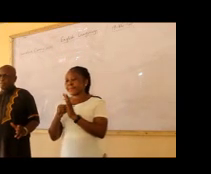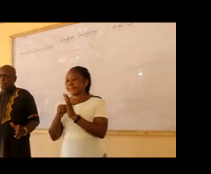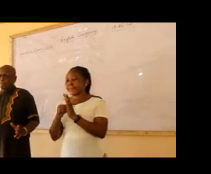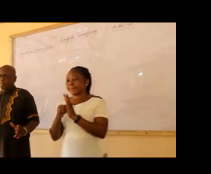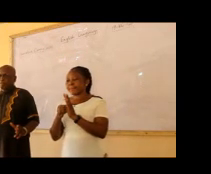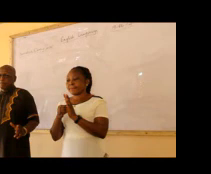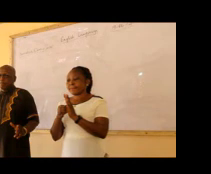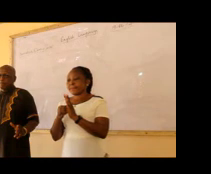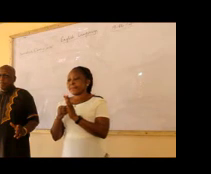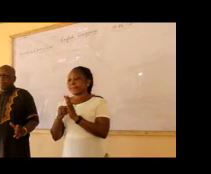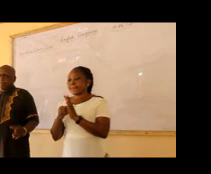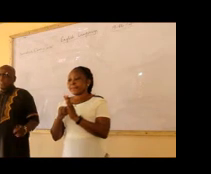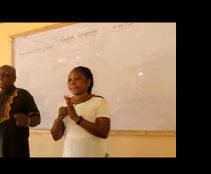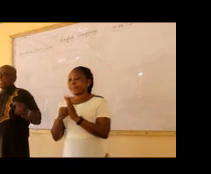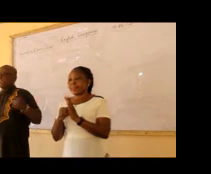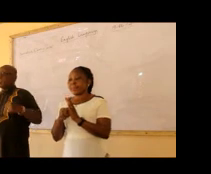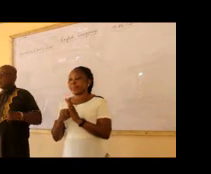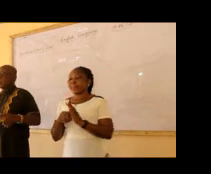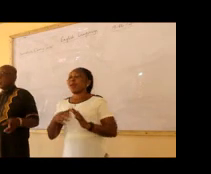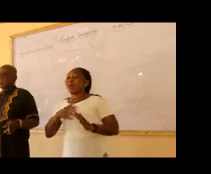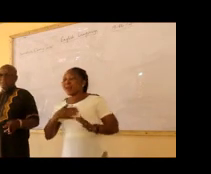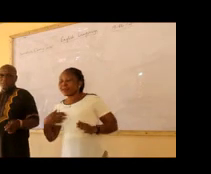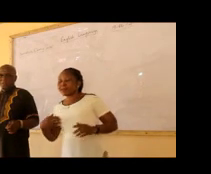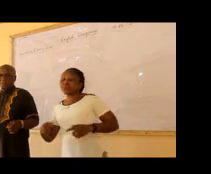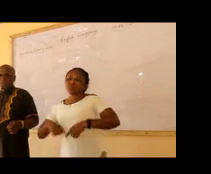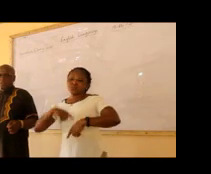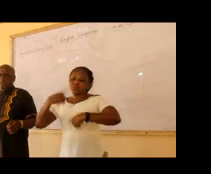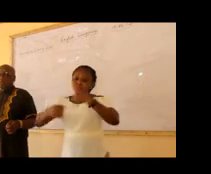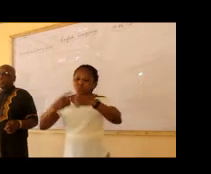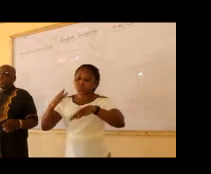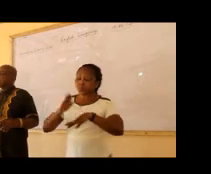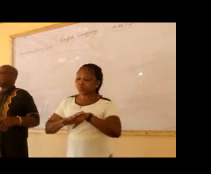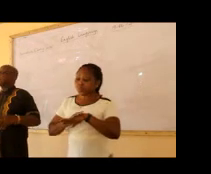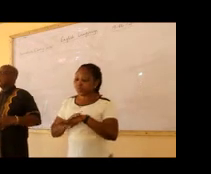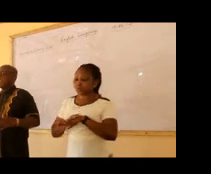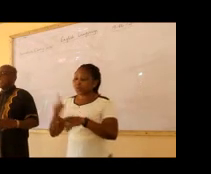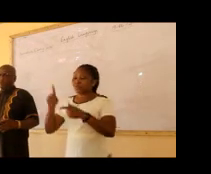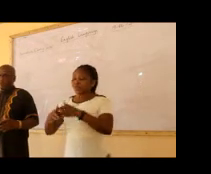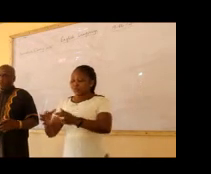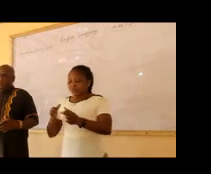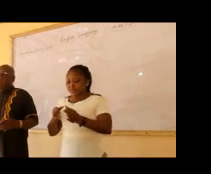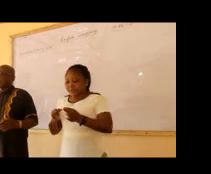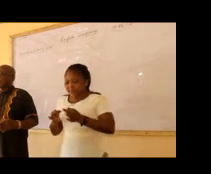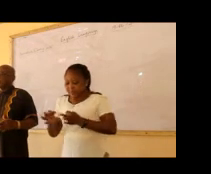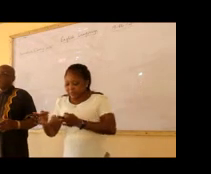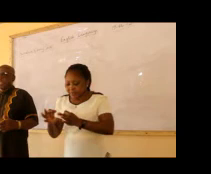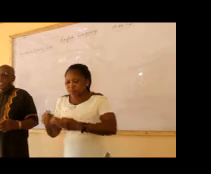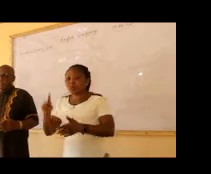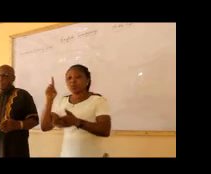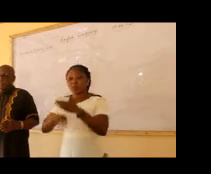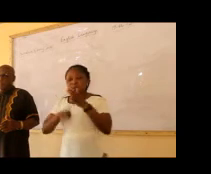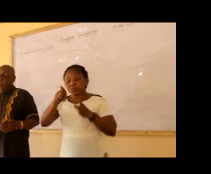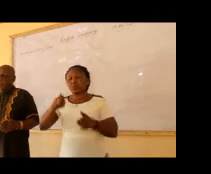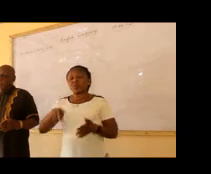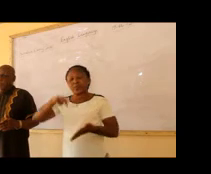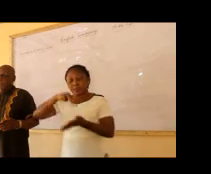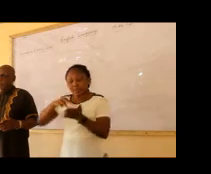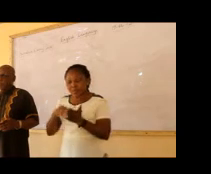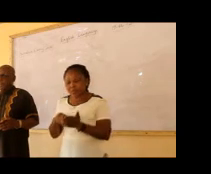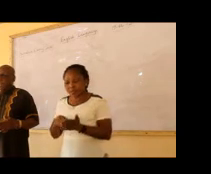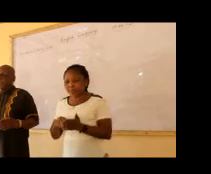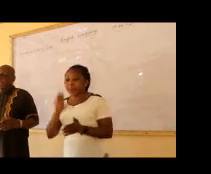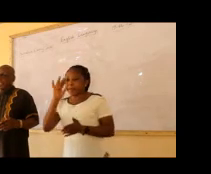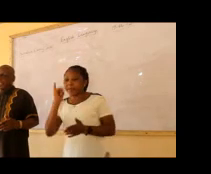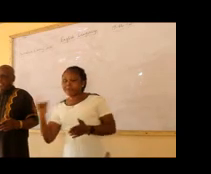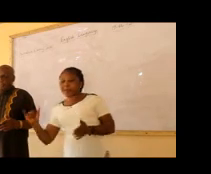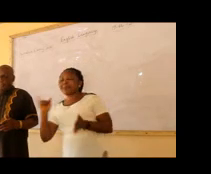sentences, and then go on to explain what you mean